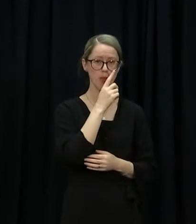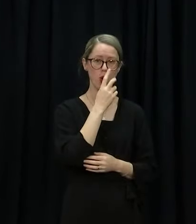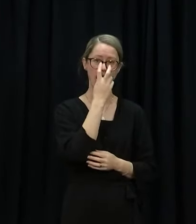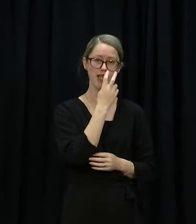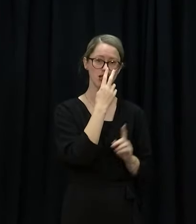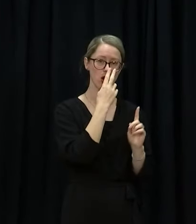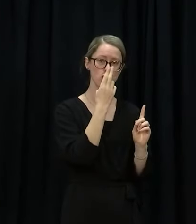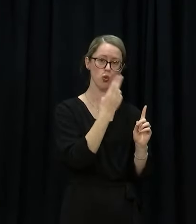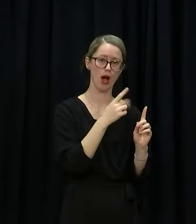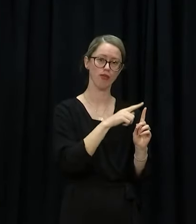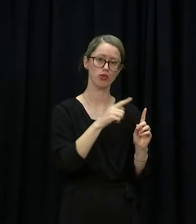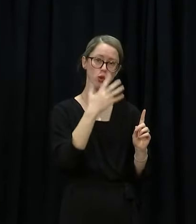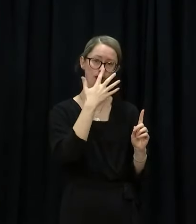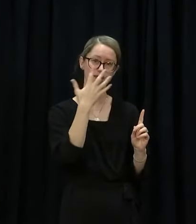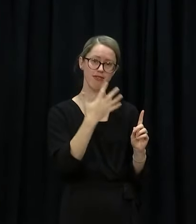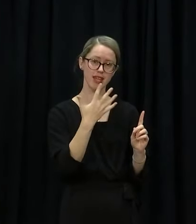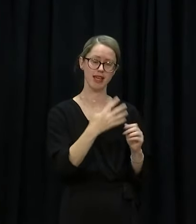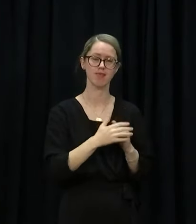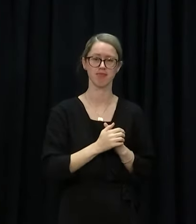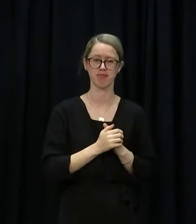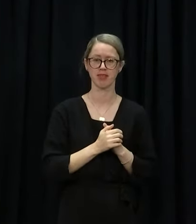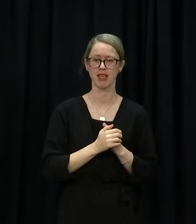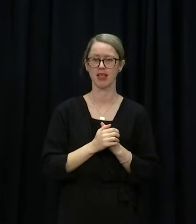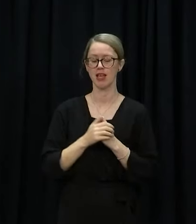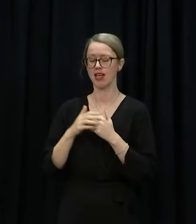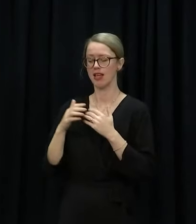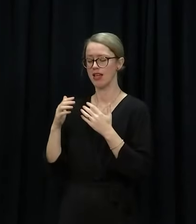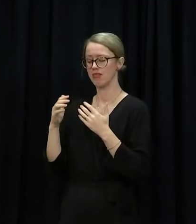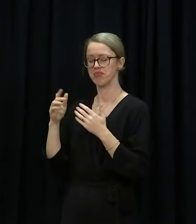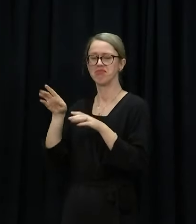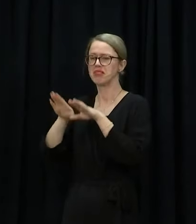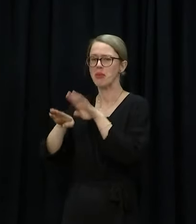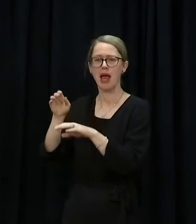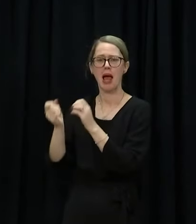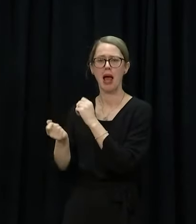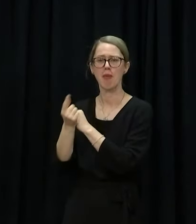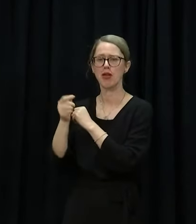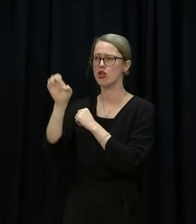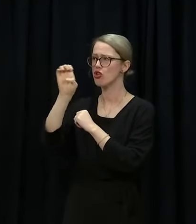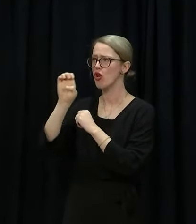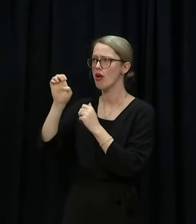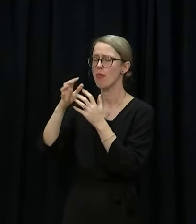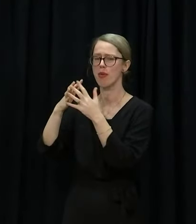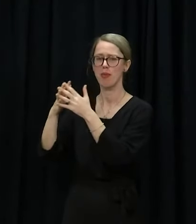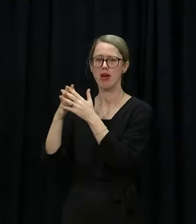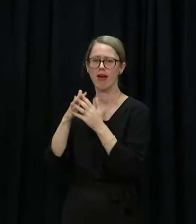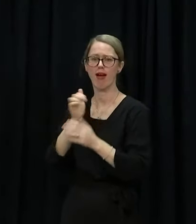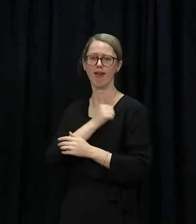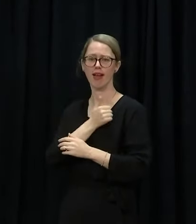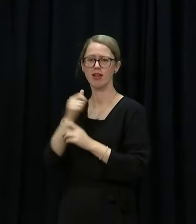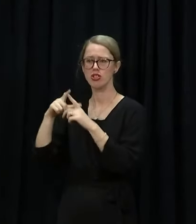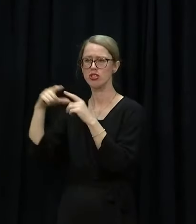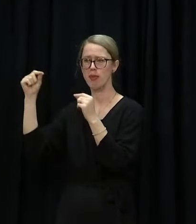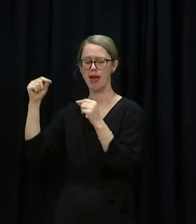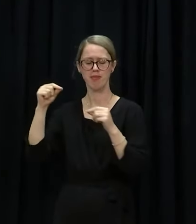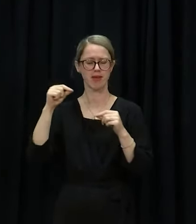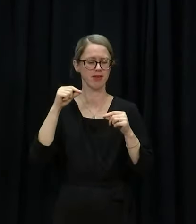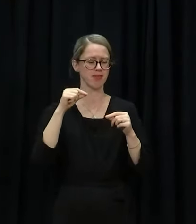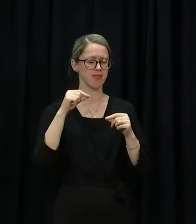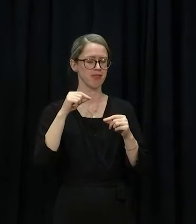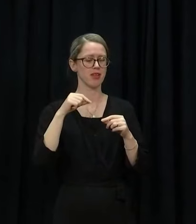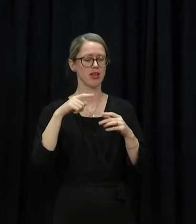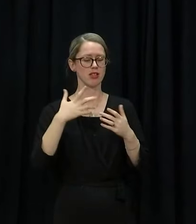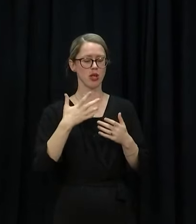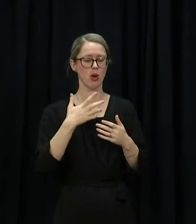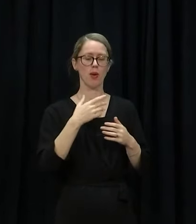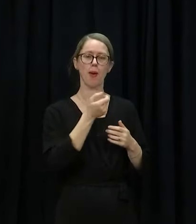Similar decisions have been made by other regulators in Europe, the US, Canada, and Japan. The advice was then considered by an